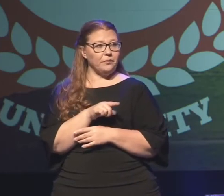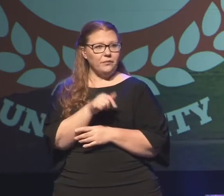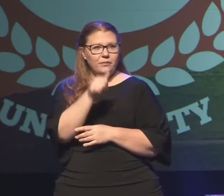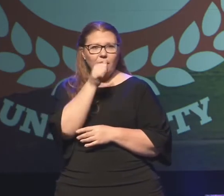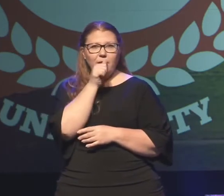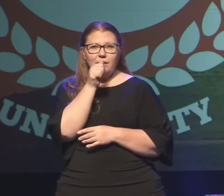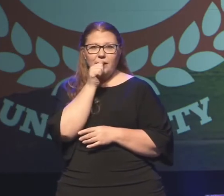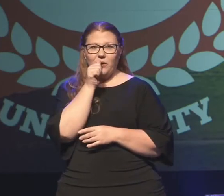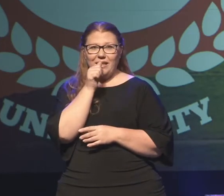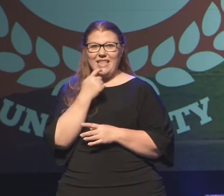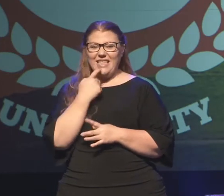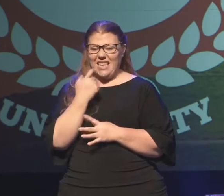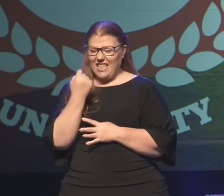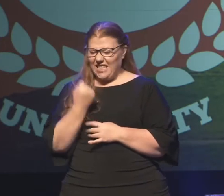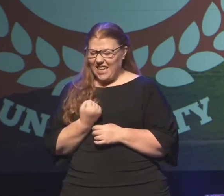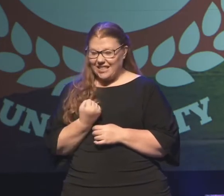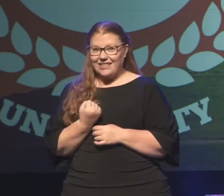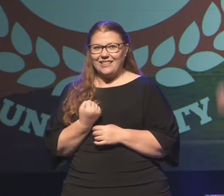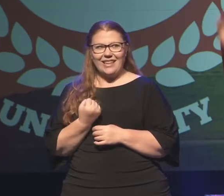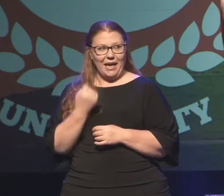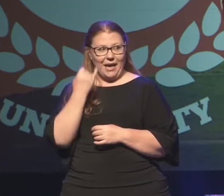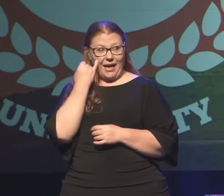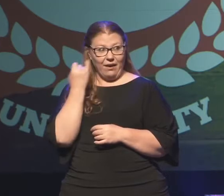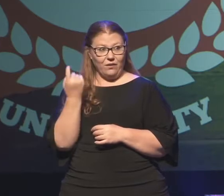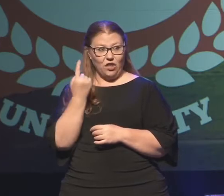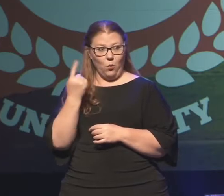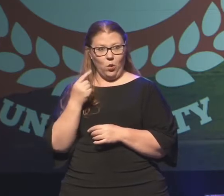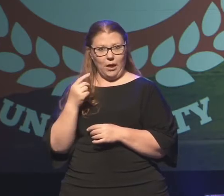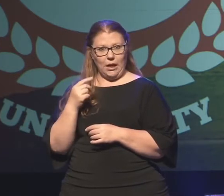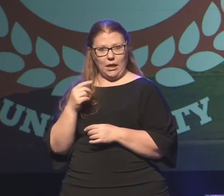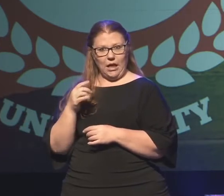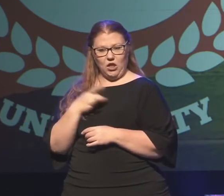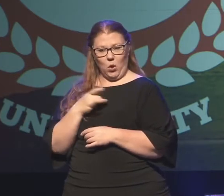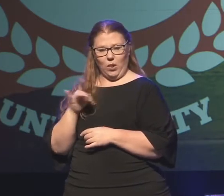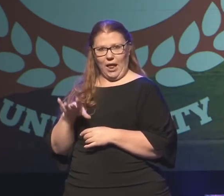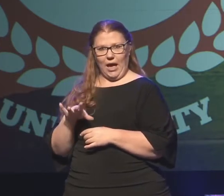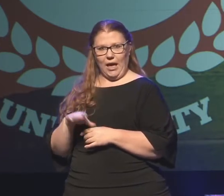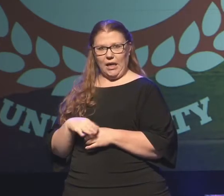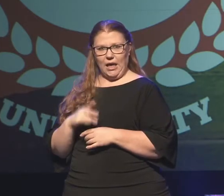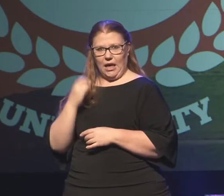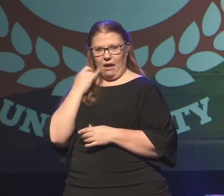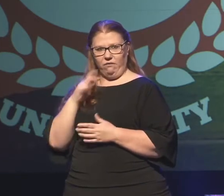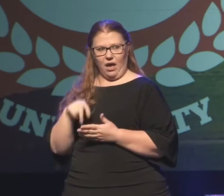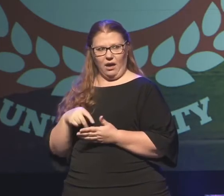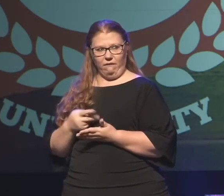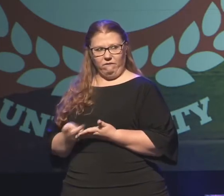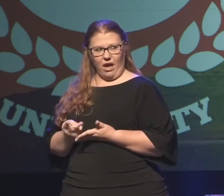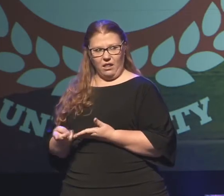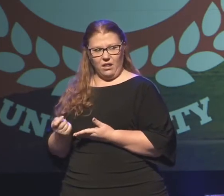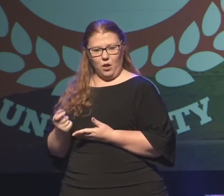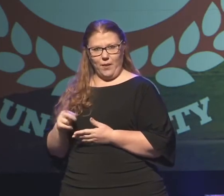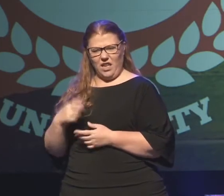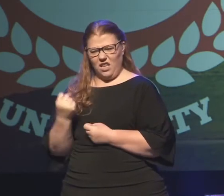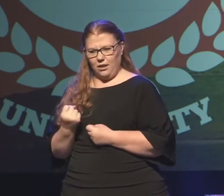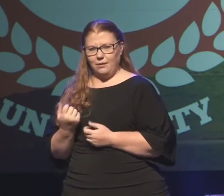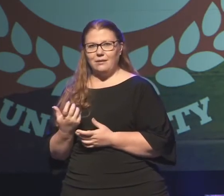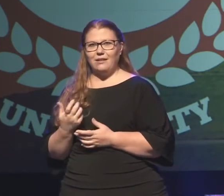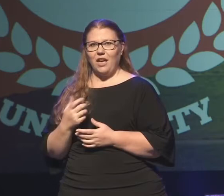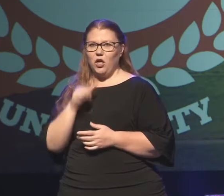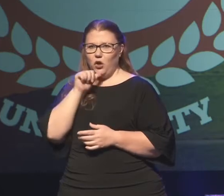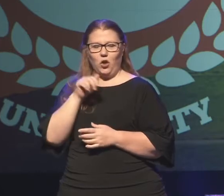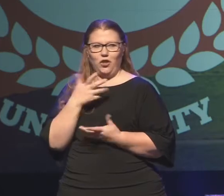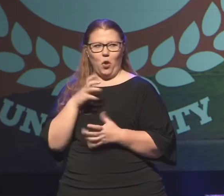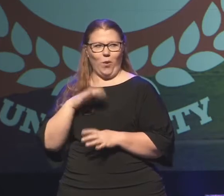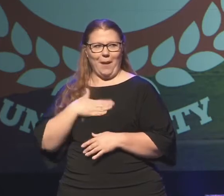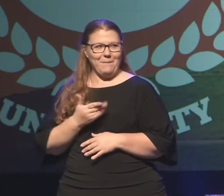secretly go, yes, when somebody in that spot like stumbles a little bit or fails a little bit? I know you won't admit it,